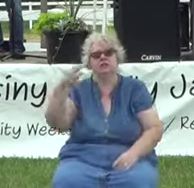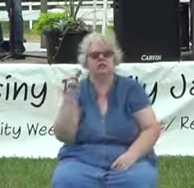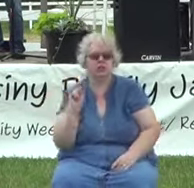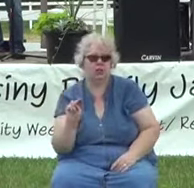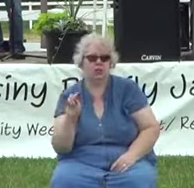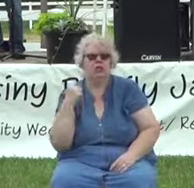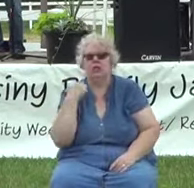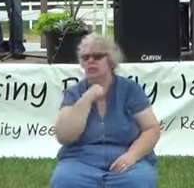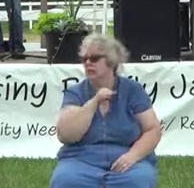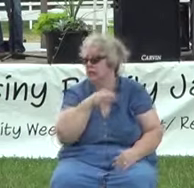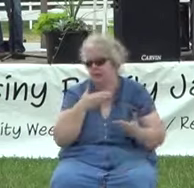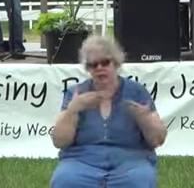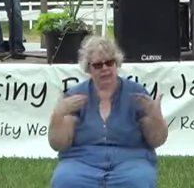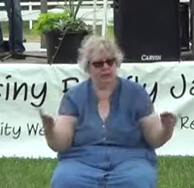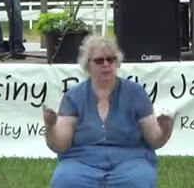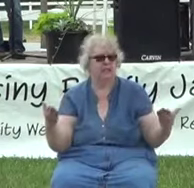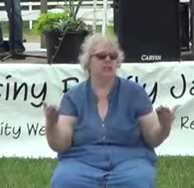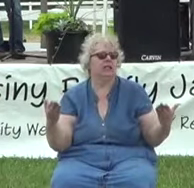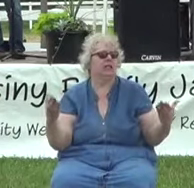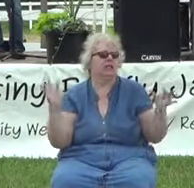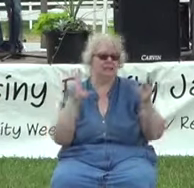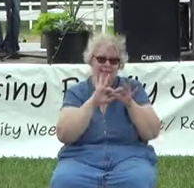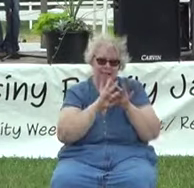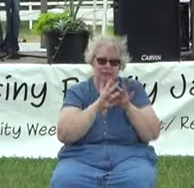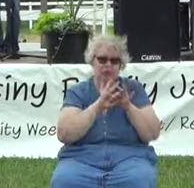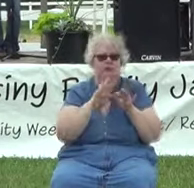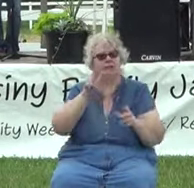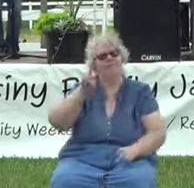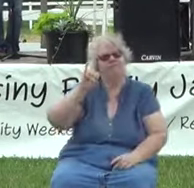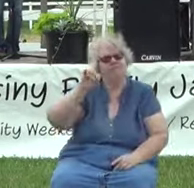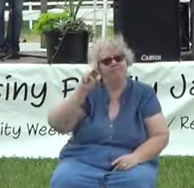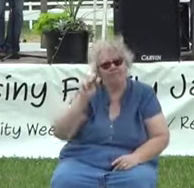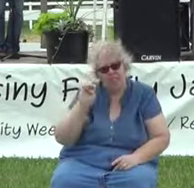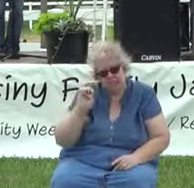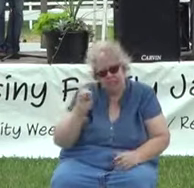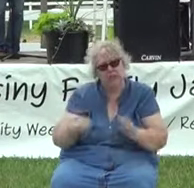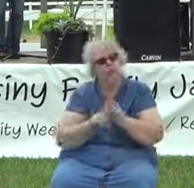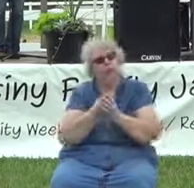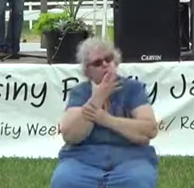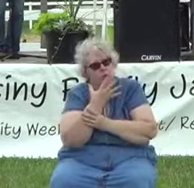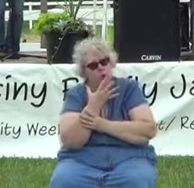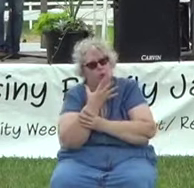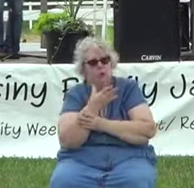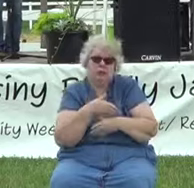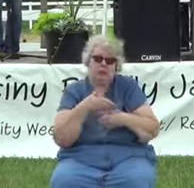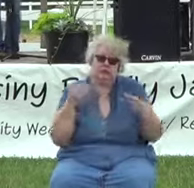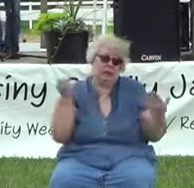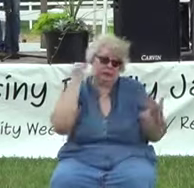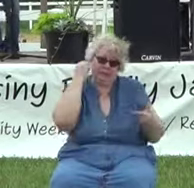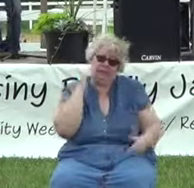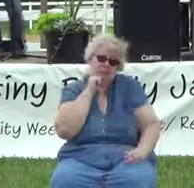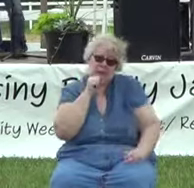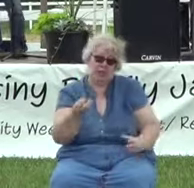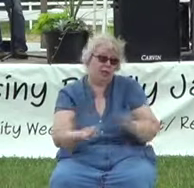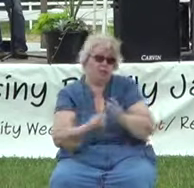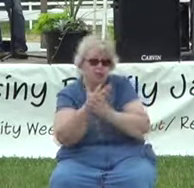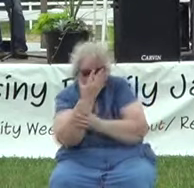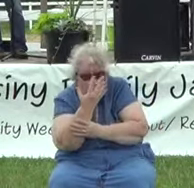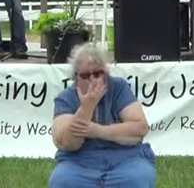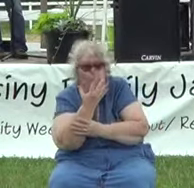the vine grows. So if you're not growing, if you're stalled, you need to get reattached to the vine. You need to be